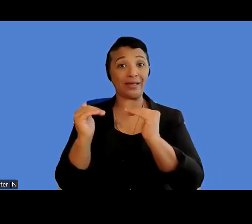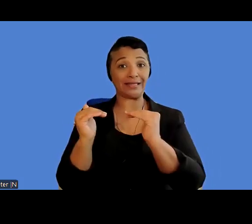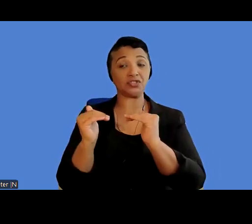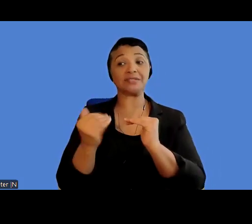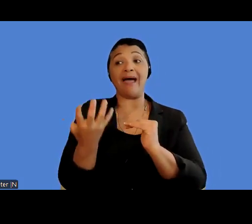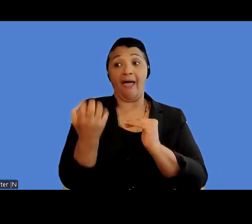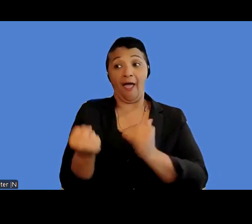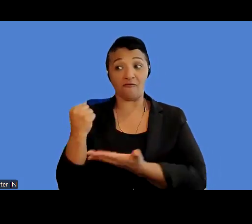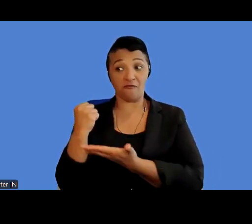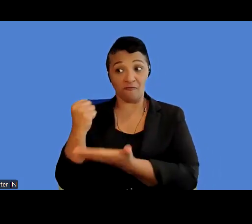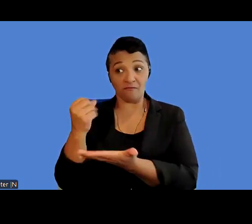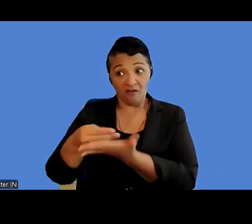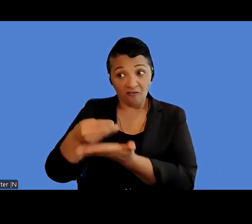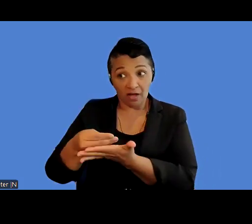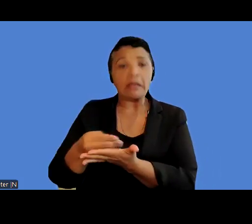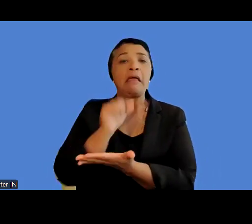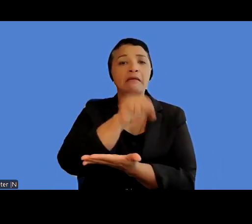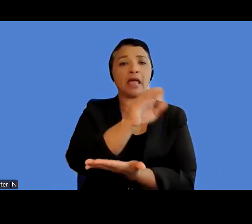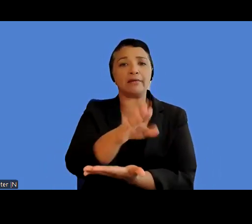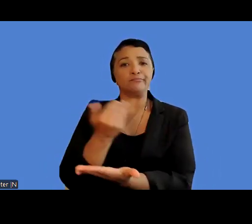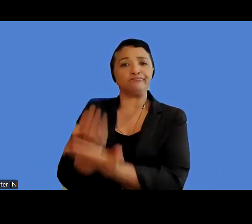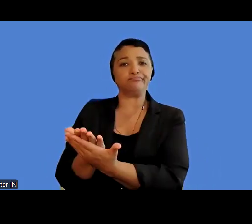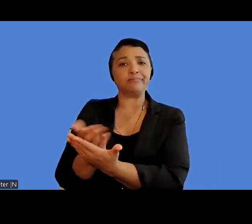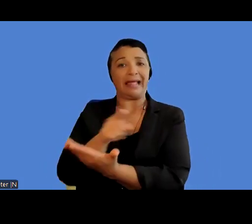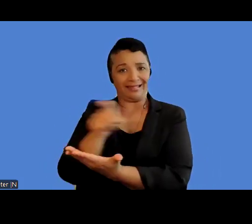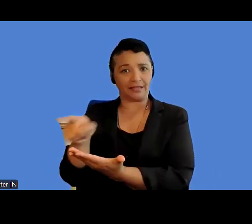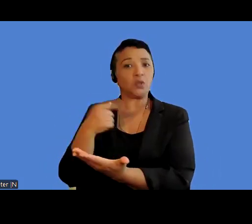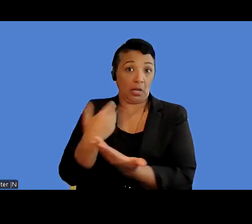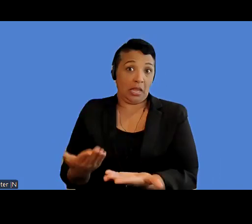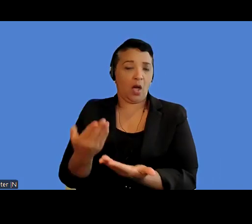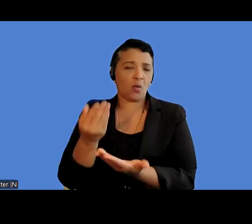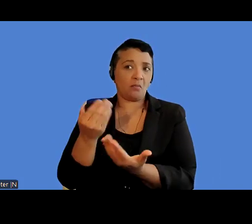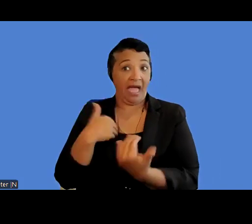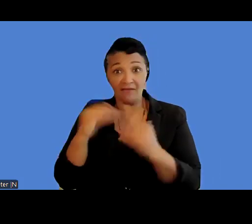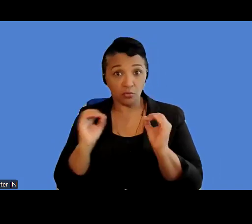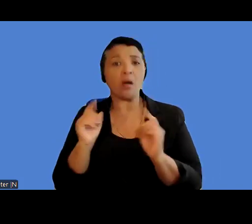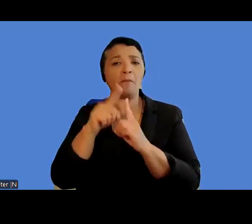are funding people to attend the GDS.